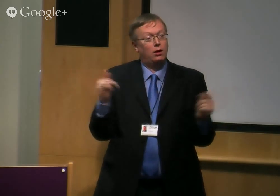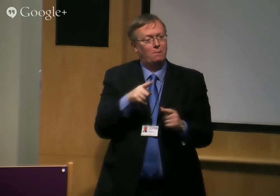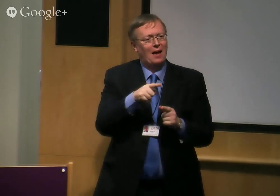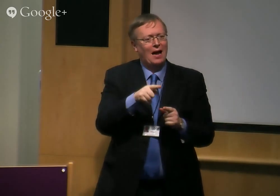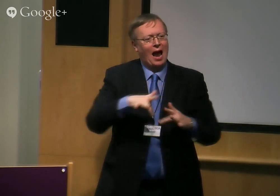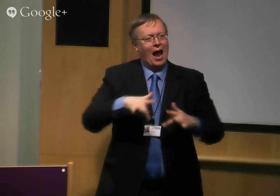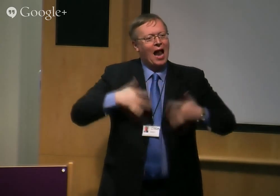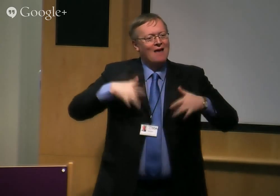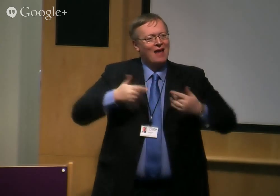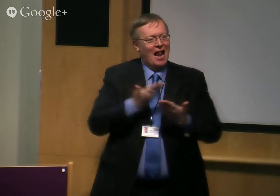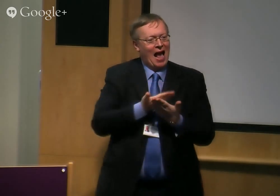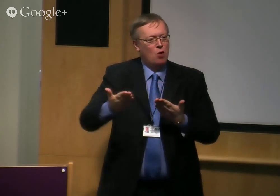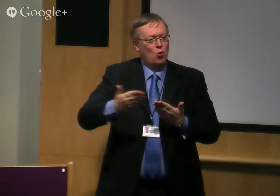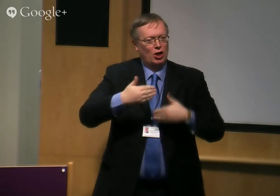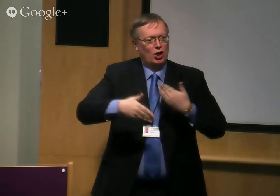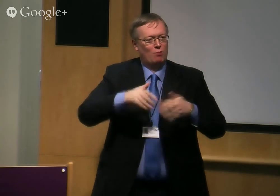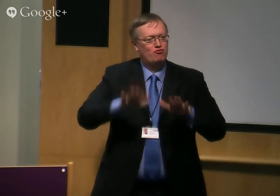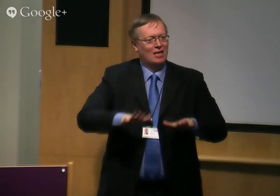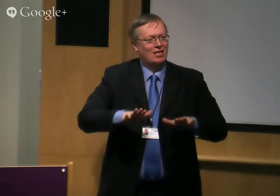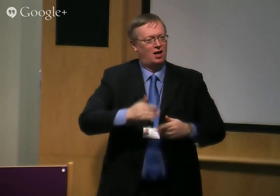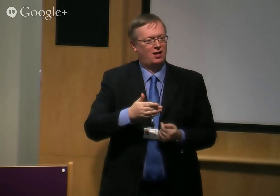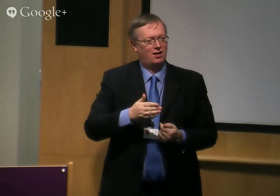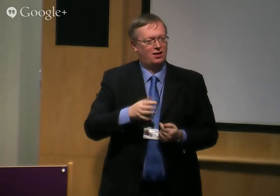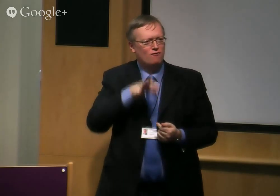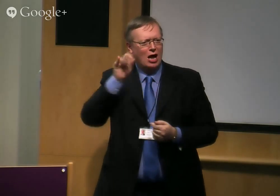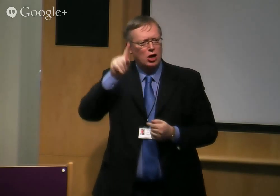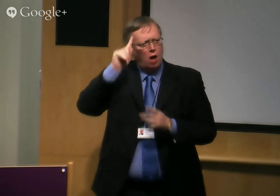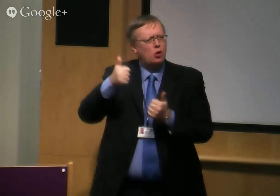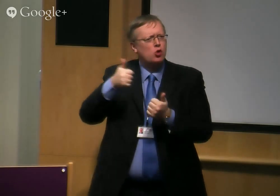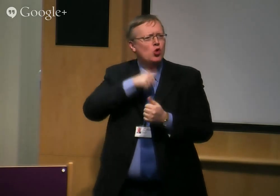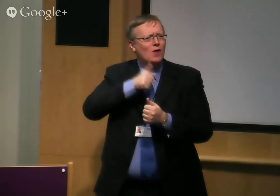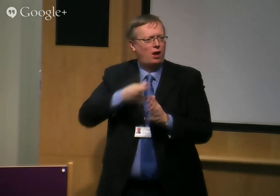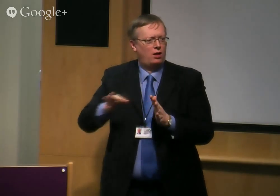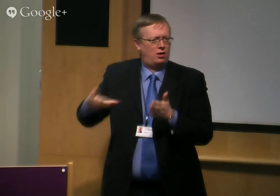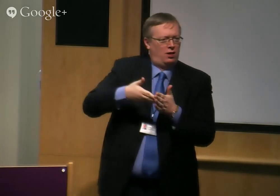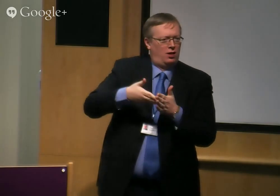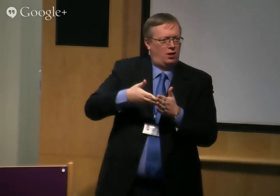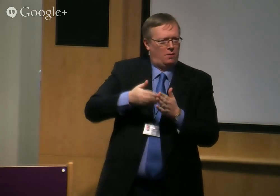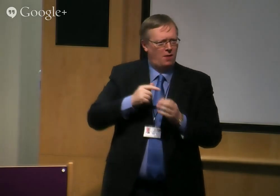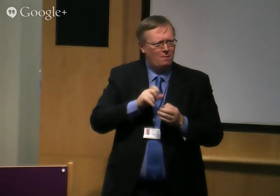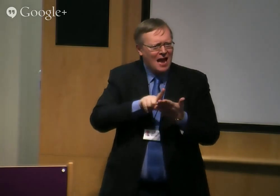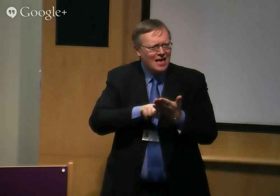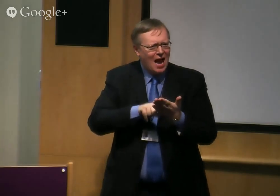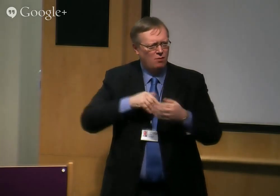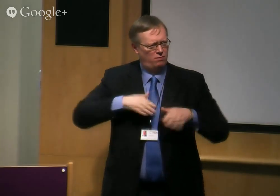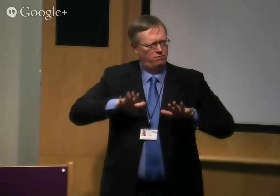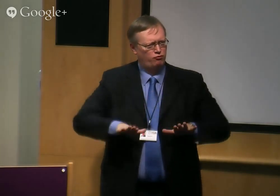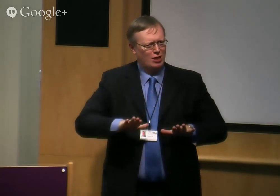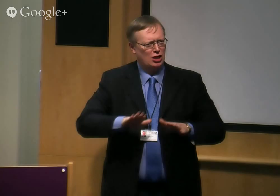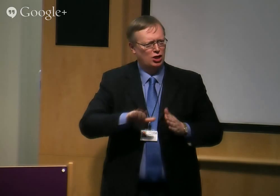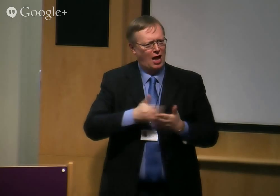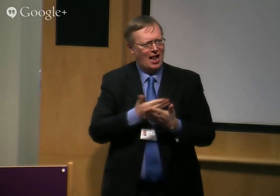out the car and start signing that. It's a living language that's used in Britain. French and German are used for adults. This